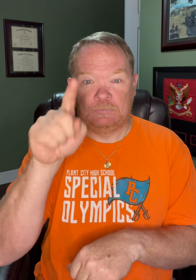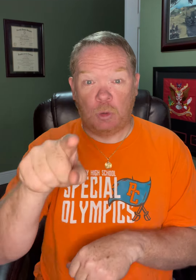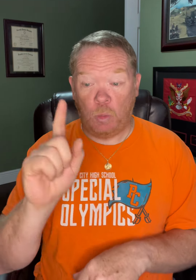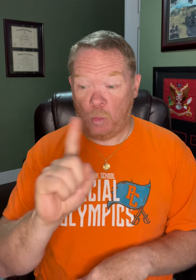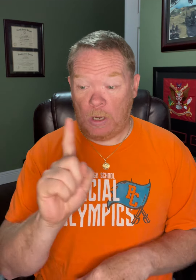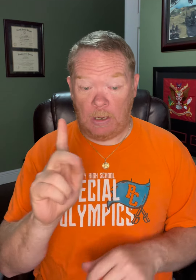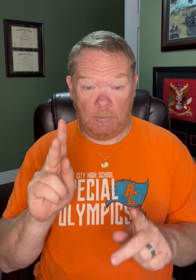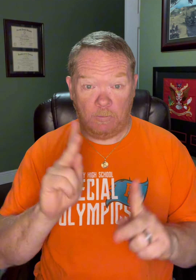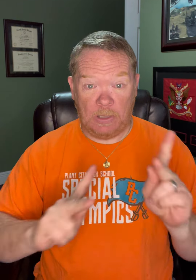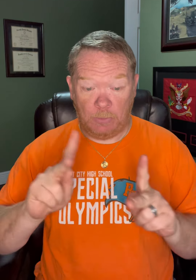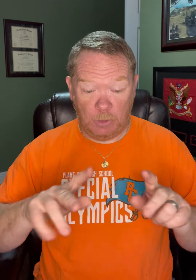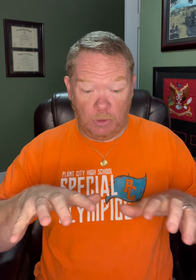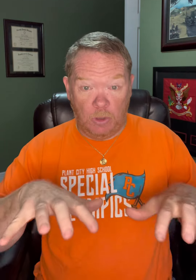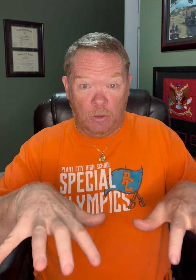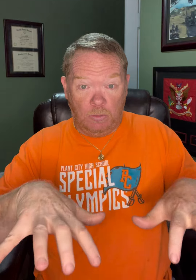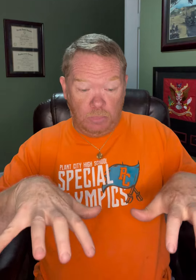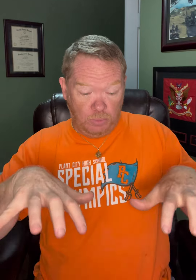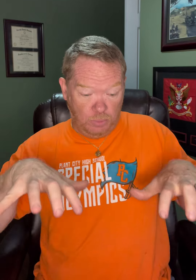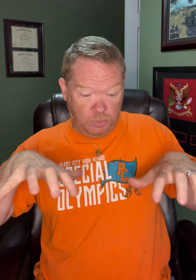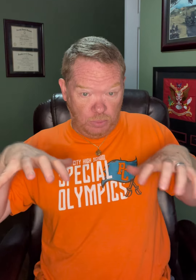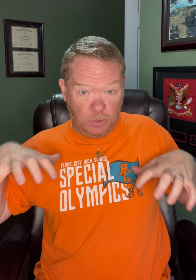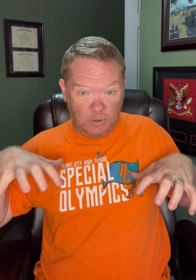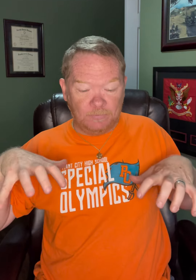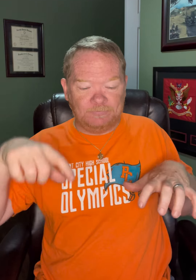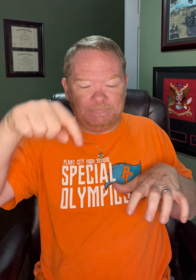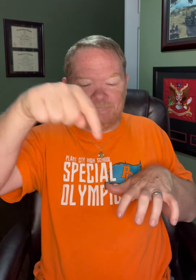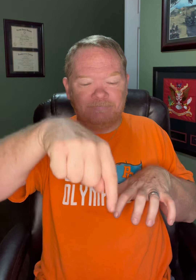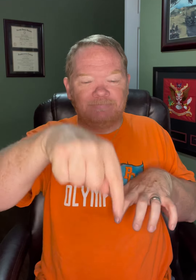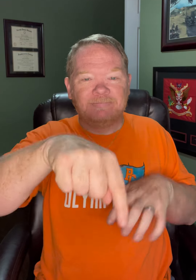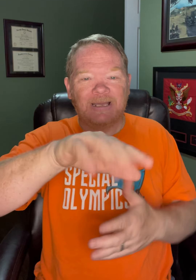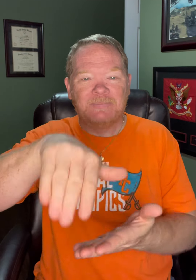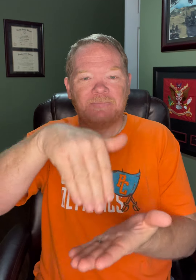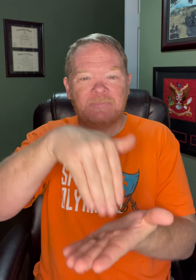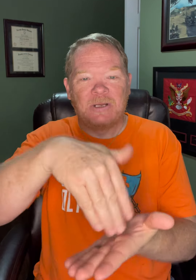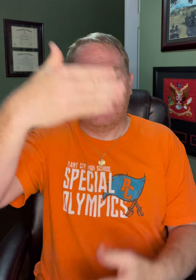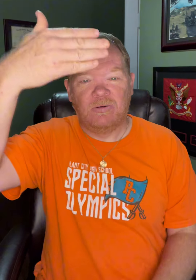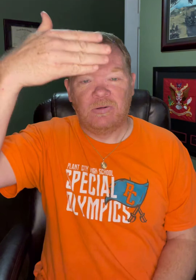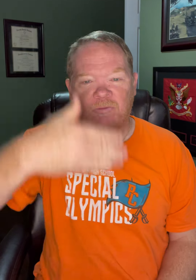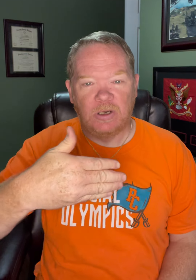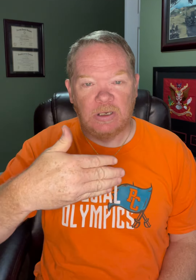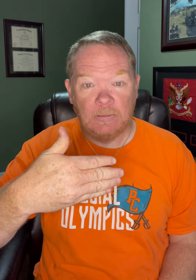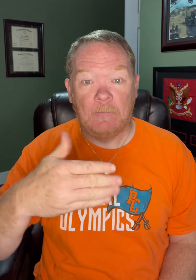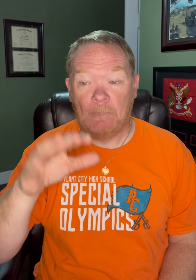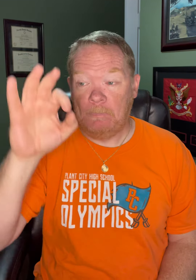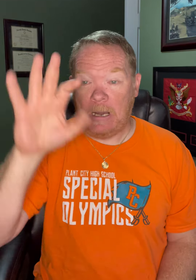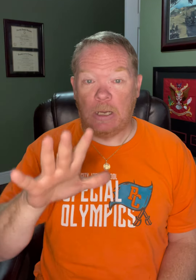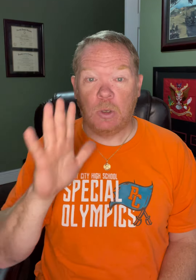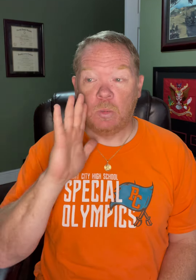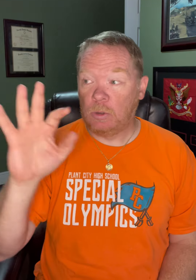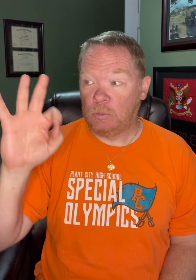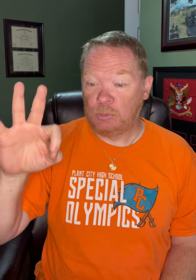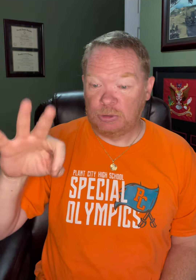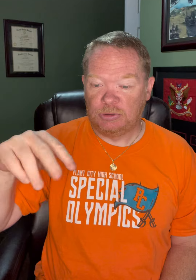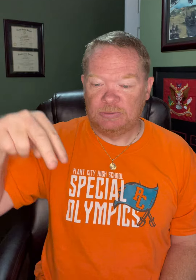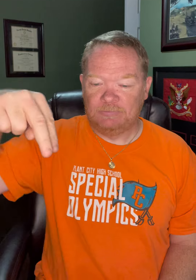church where the people sit. It's right there in the middle front. The pastor will